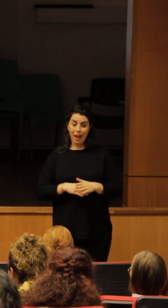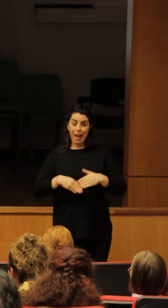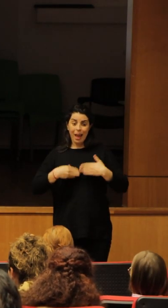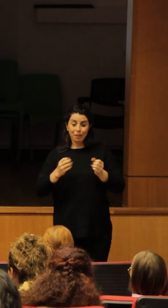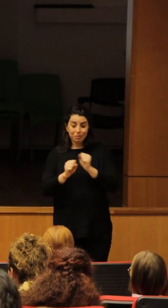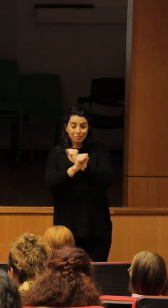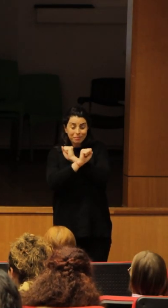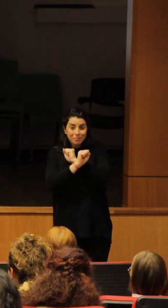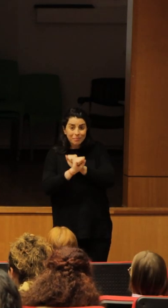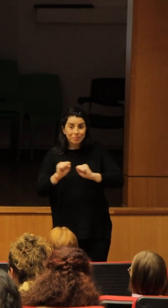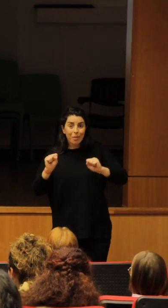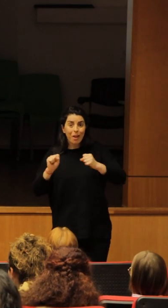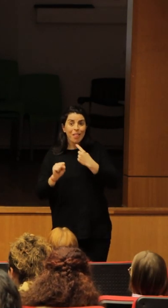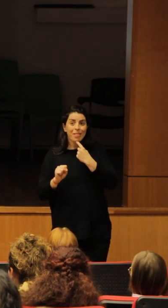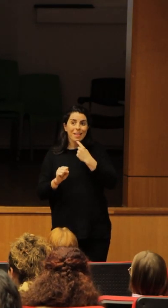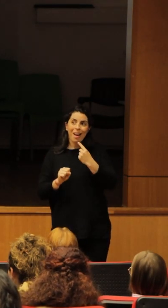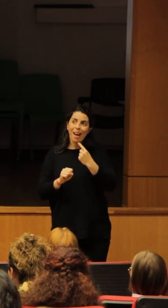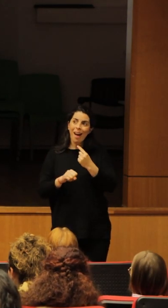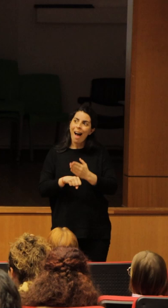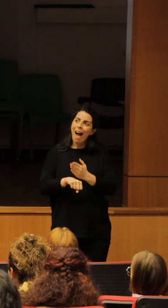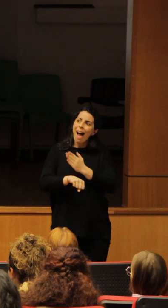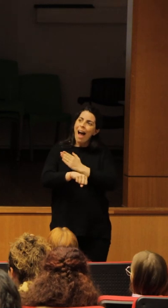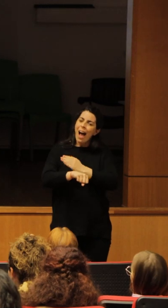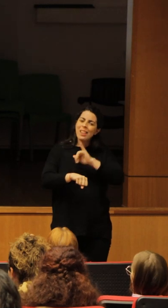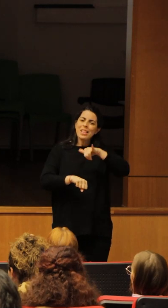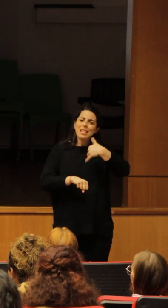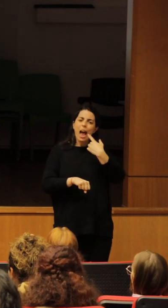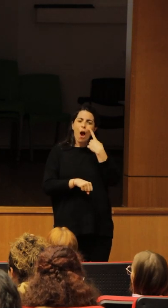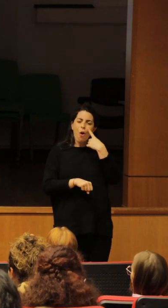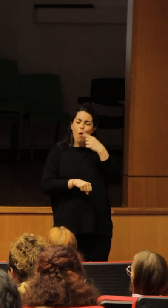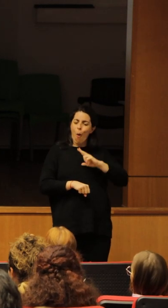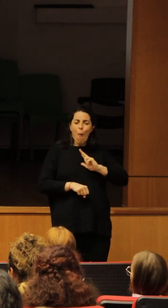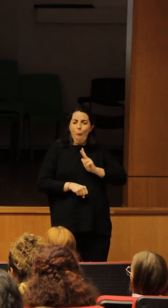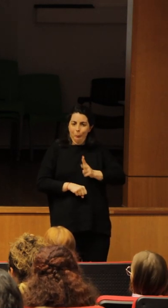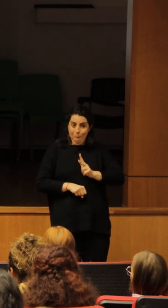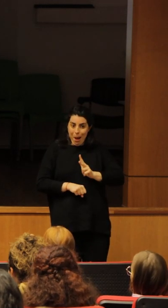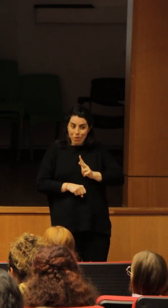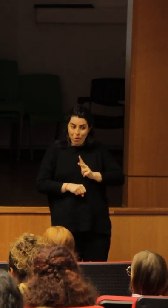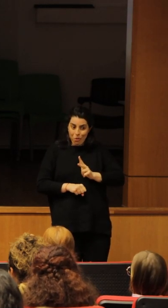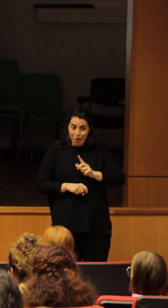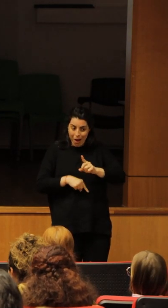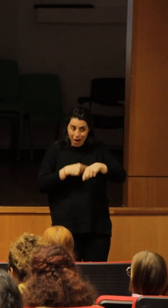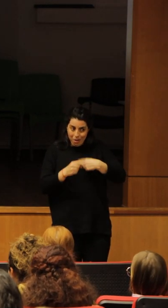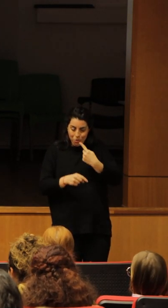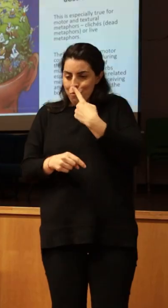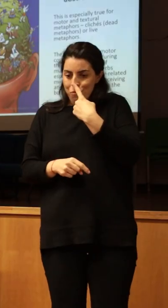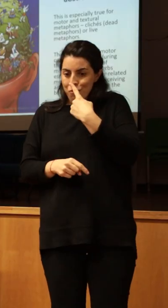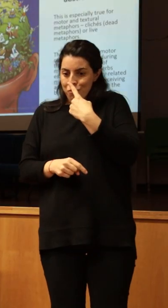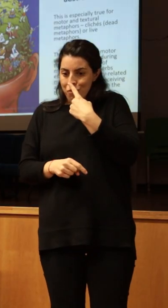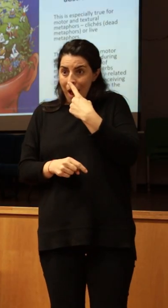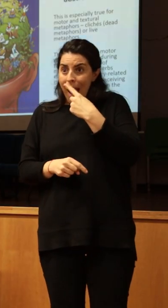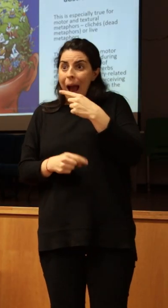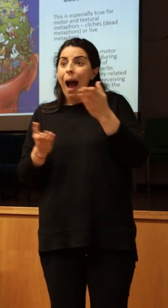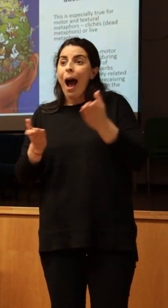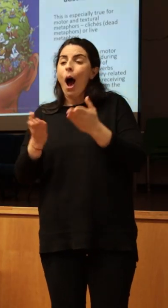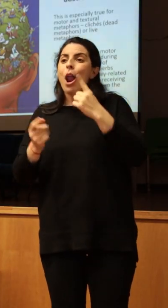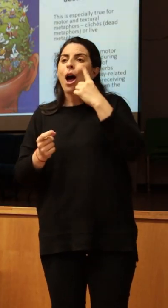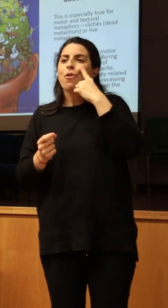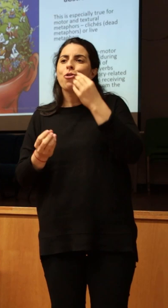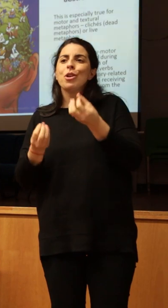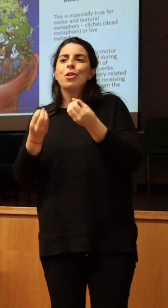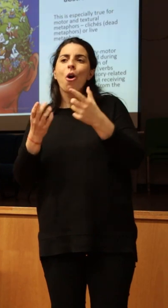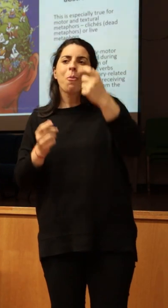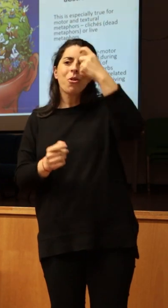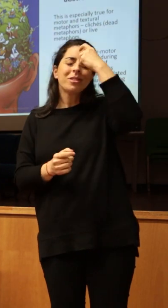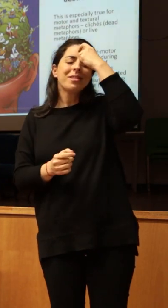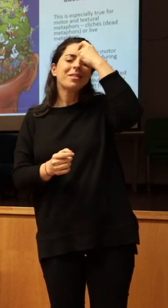podemos decir que lo que conocíamos antes instintivamente o por el instinto, ahora lo conocemos a través de la ciencia. So there is a very interesting area of